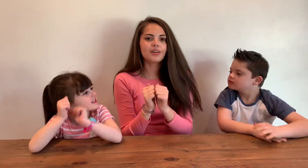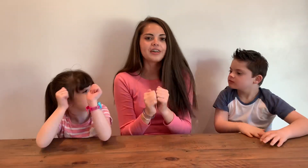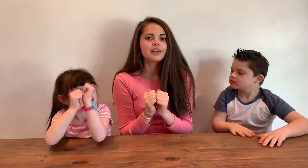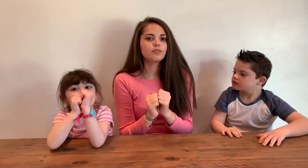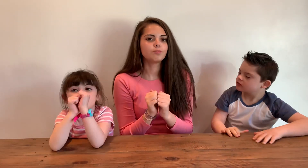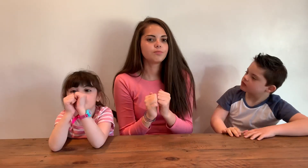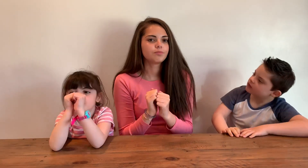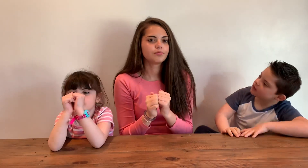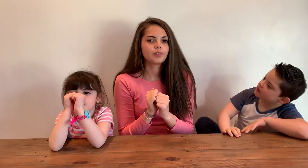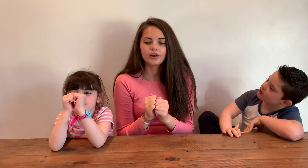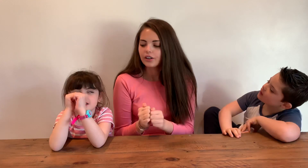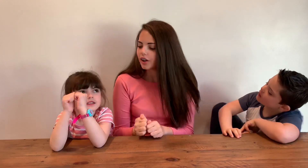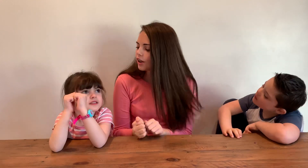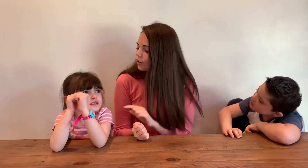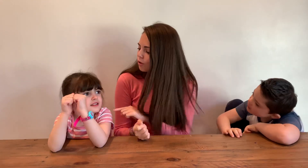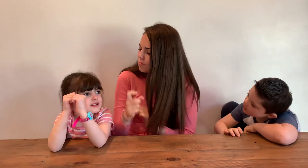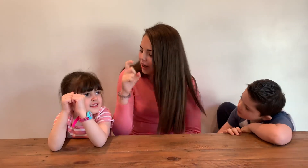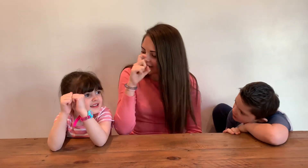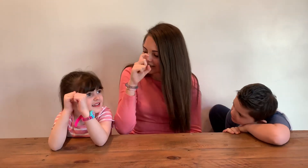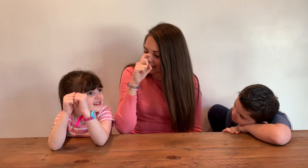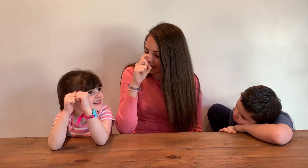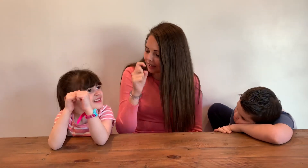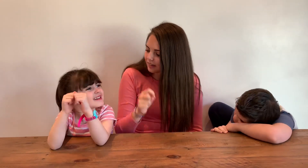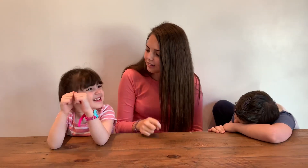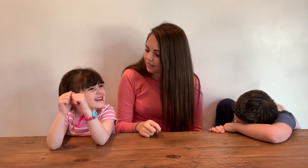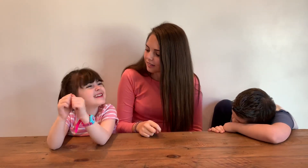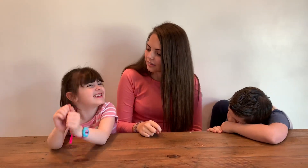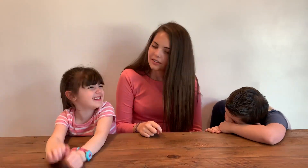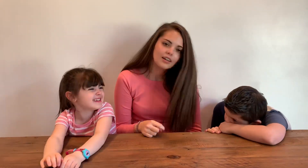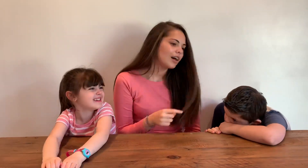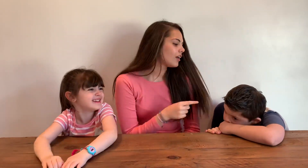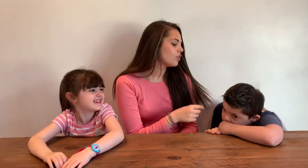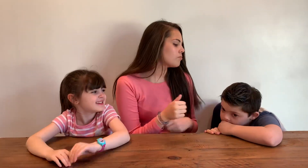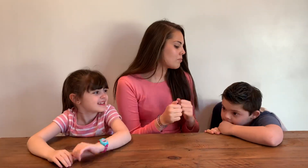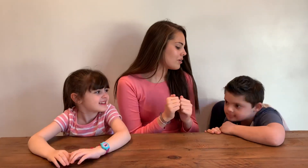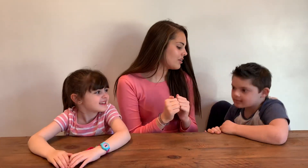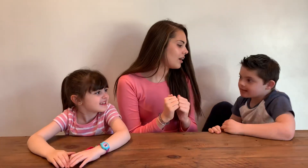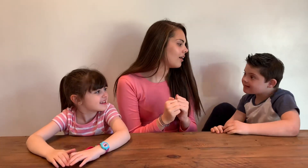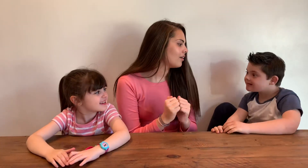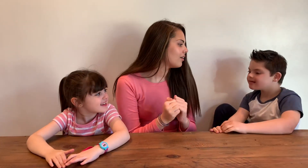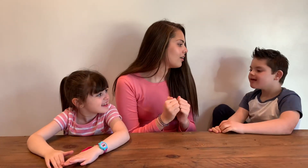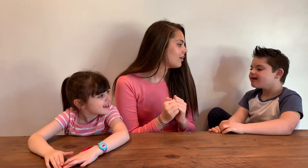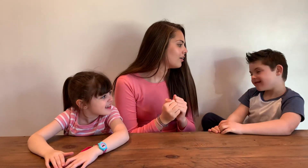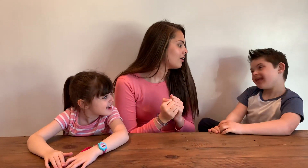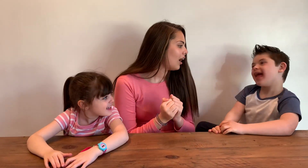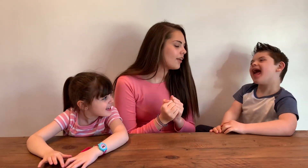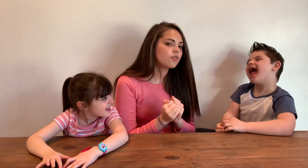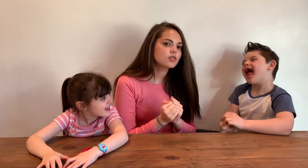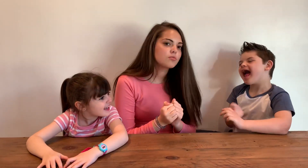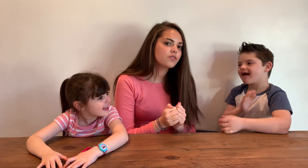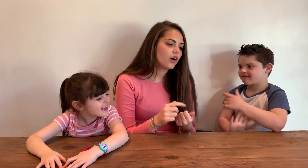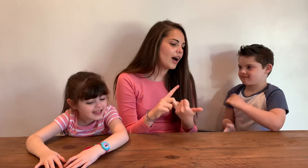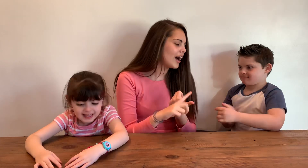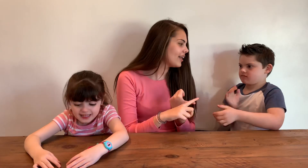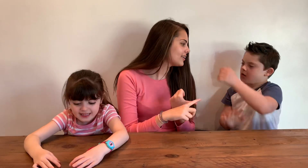brother. Brother. You're my sister. And you're my brother. Yeah. And also we've got